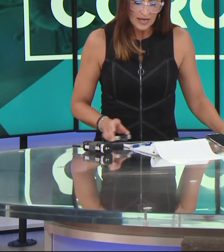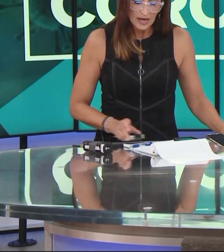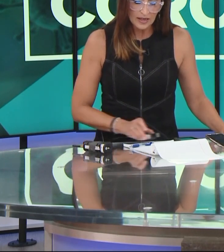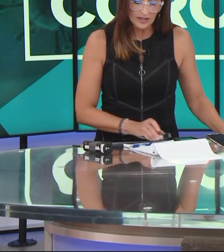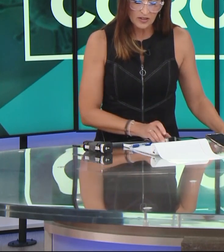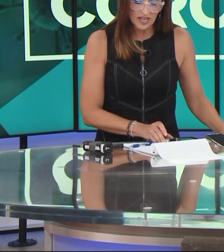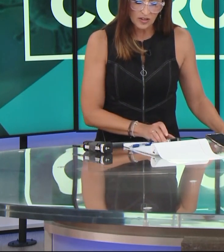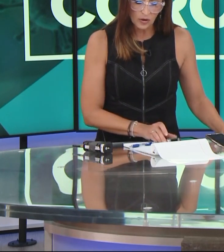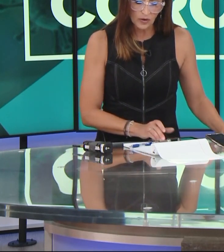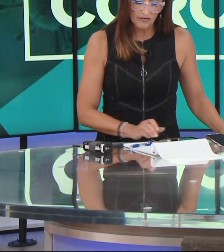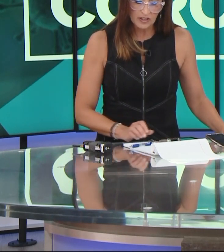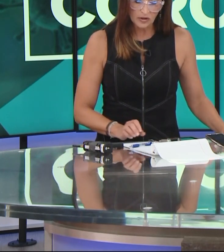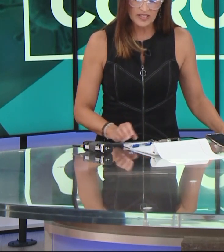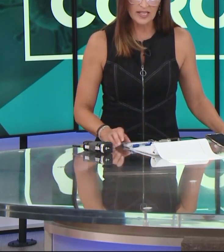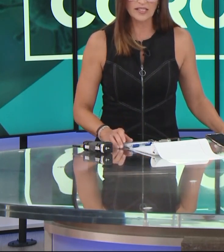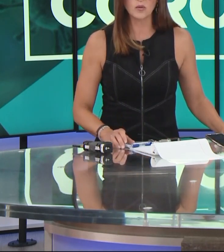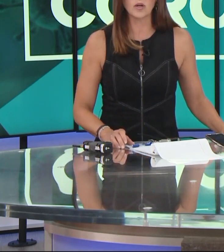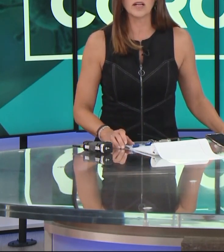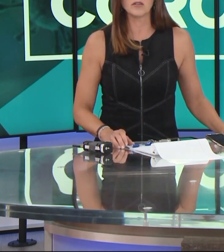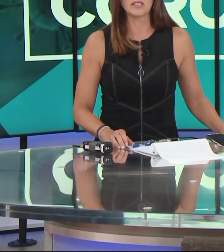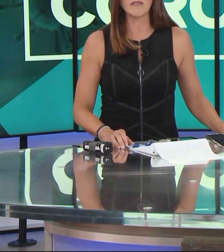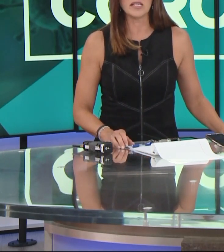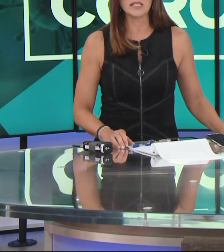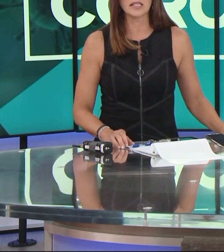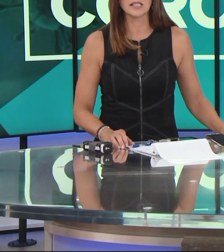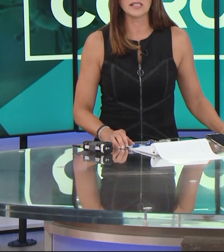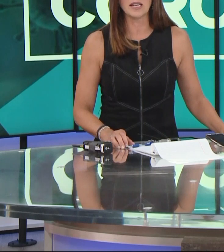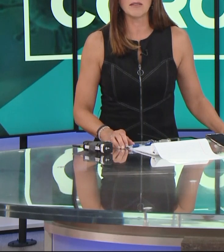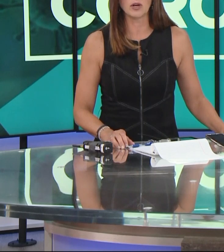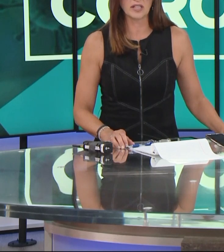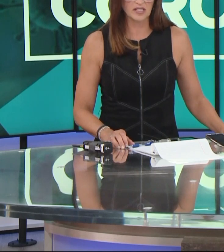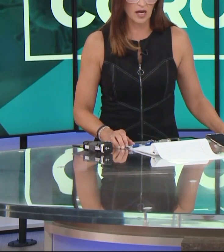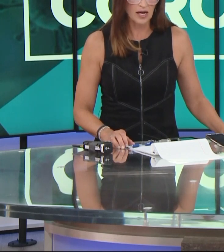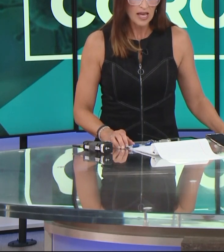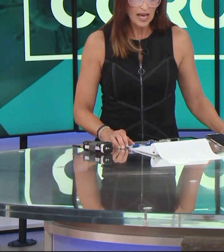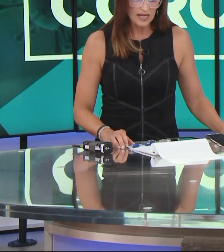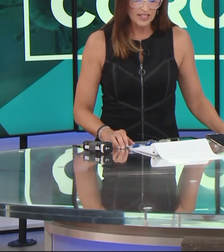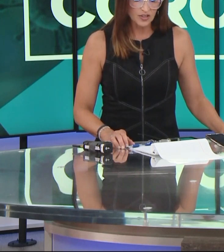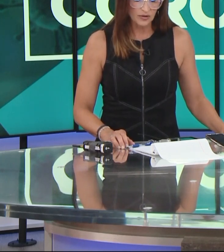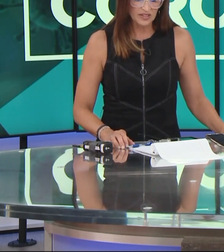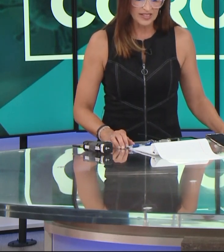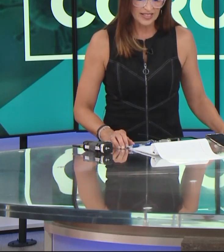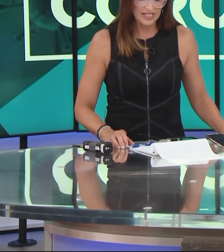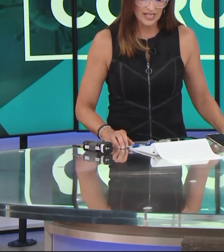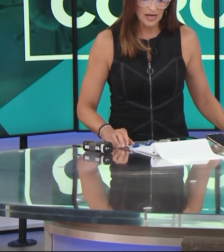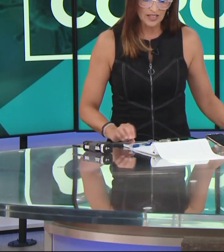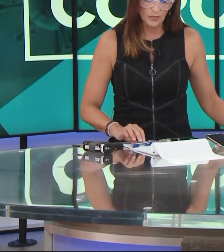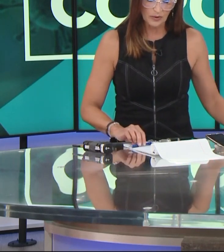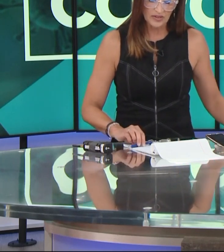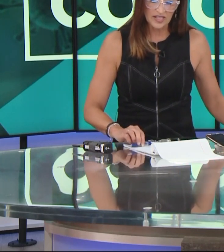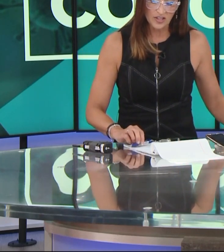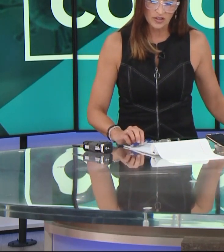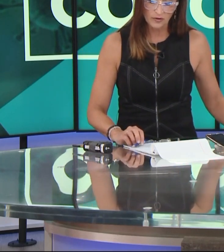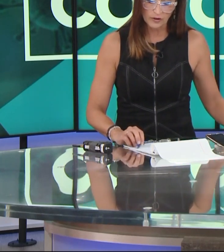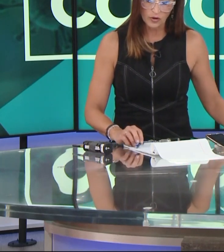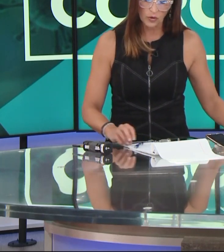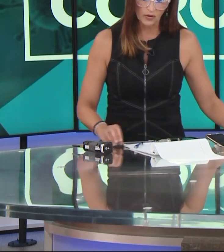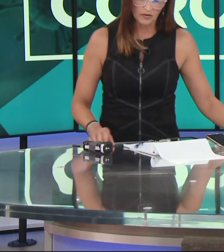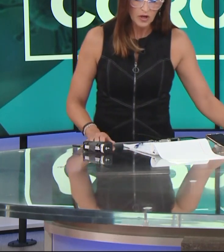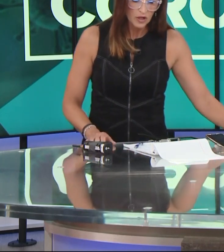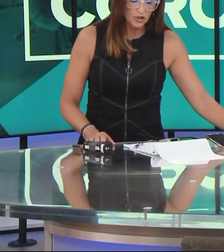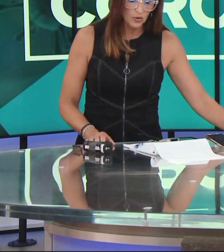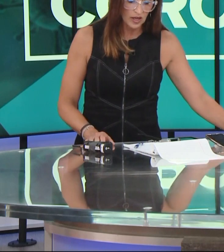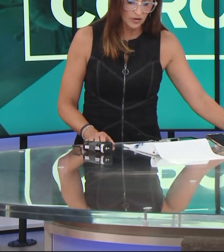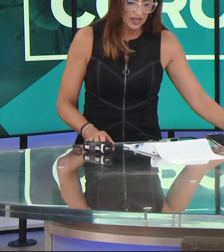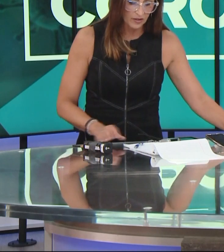deaths. The death toll officially stands at 176 in the state of Arkansas, an additional 16 hospitalizations for a total